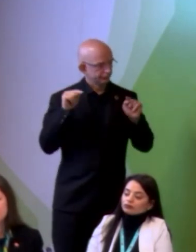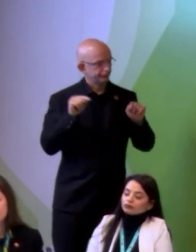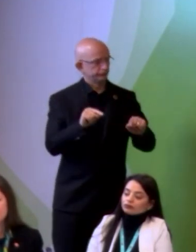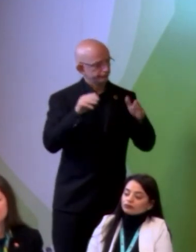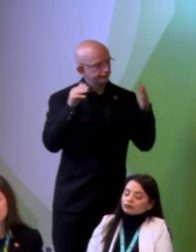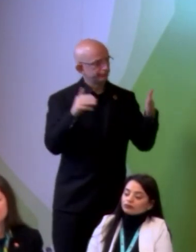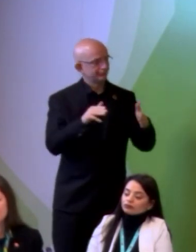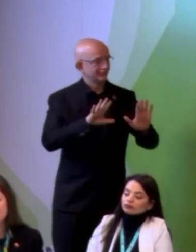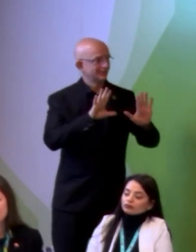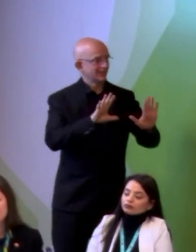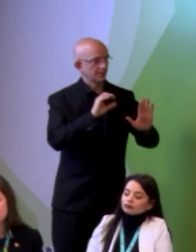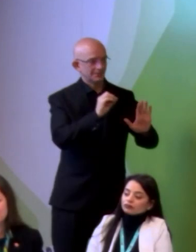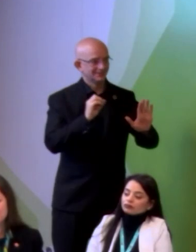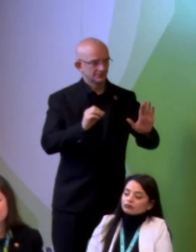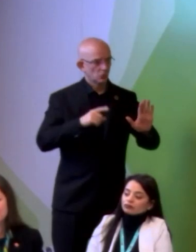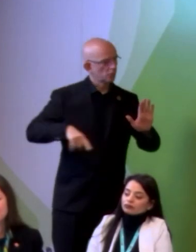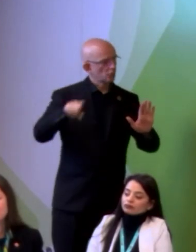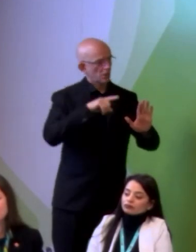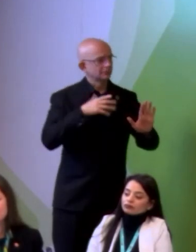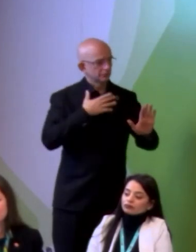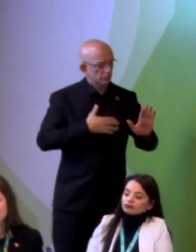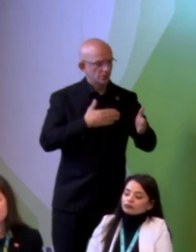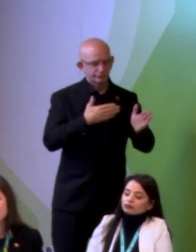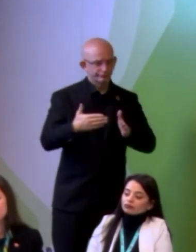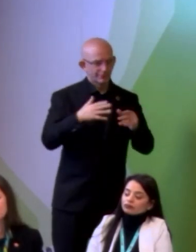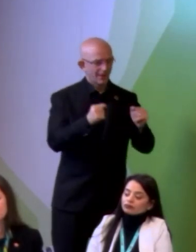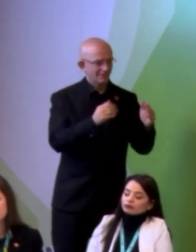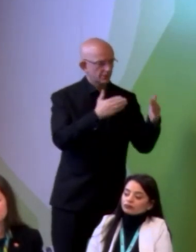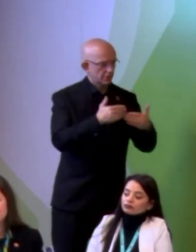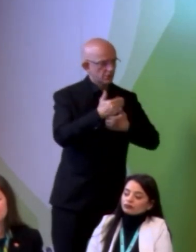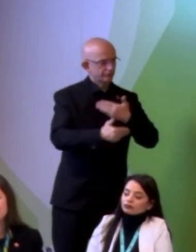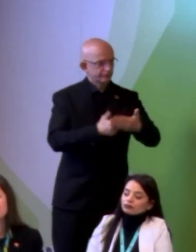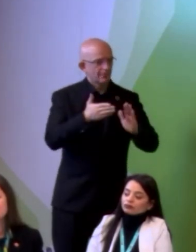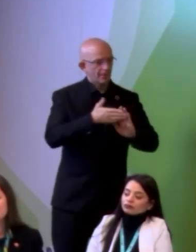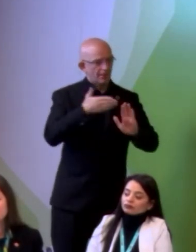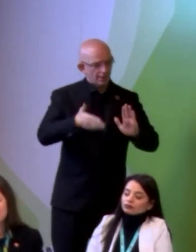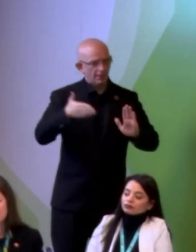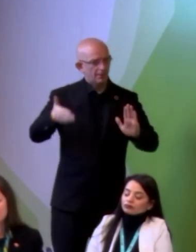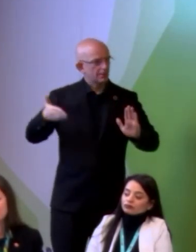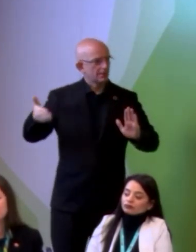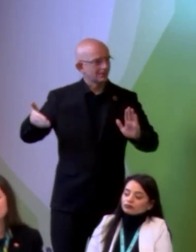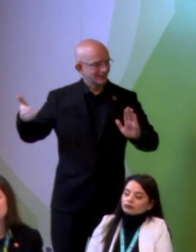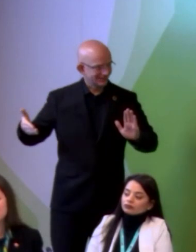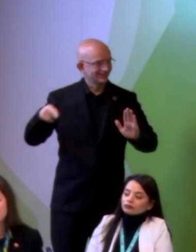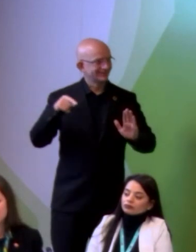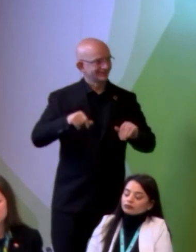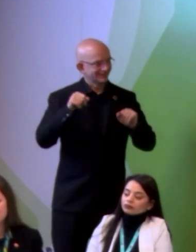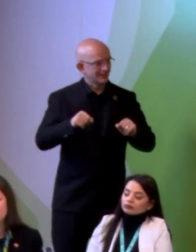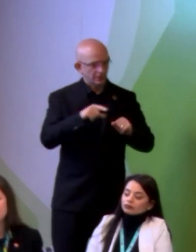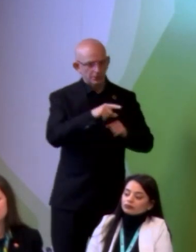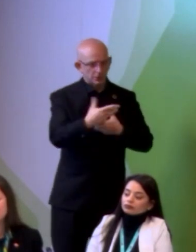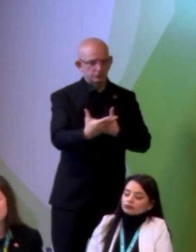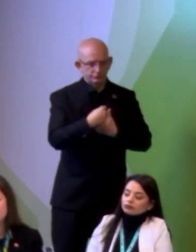windows through ensuring that our investments allow access, participation, and achievements of persons